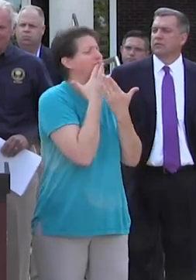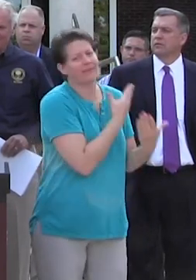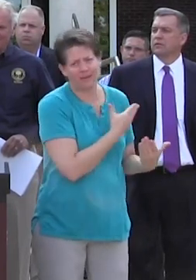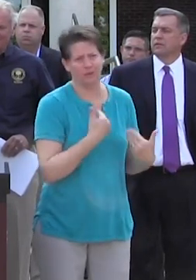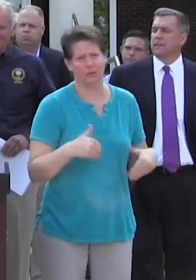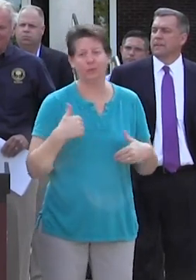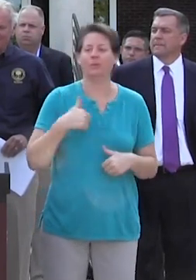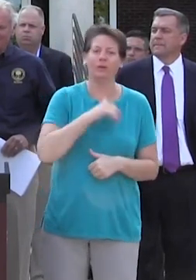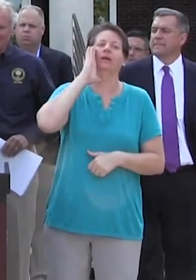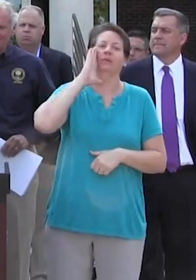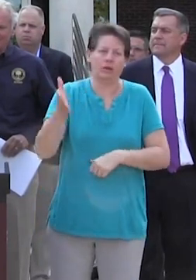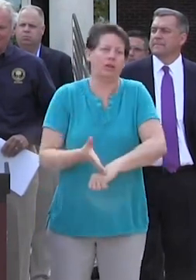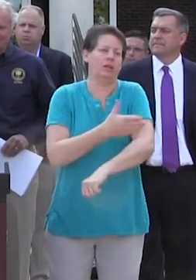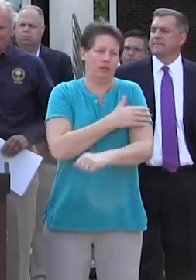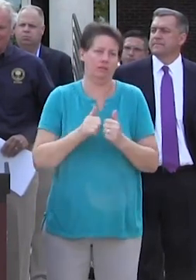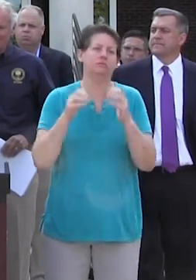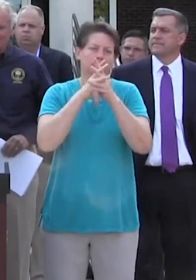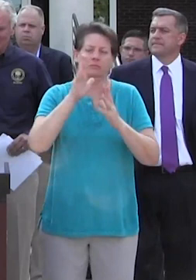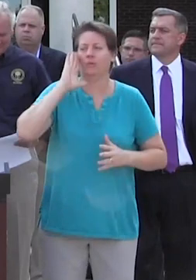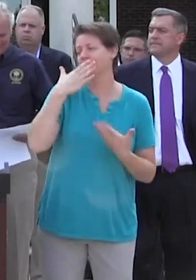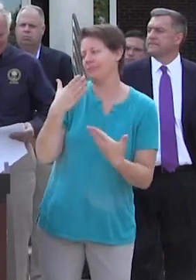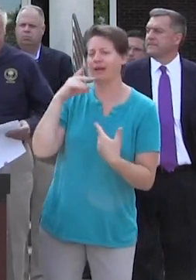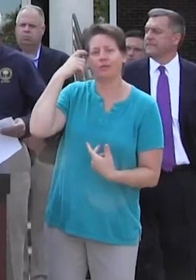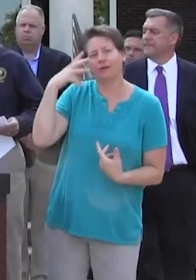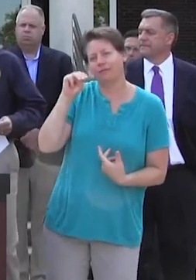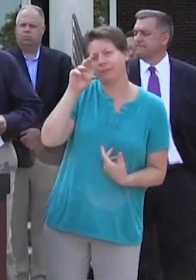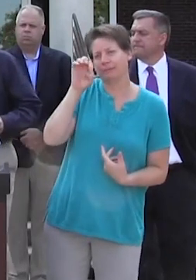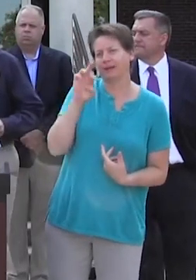we will recover. Thank you. And thank you, Governor McMaster.